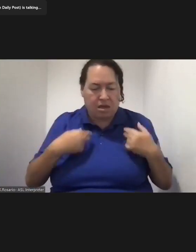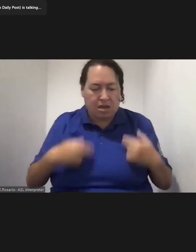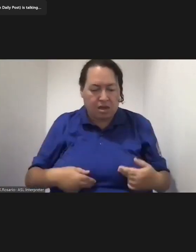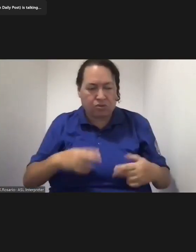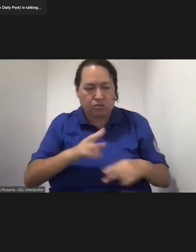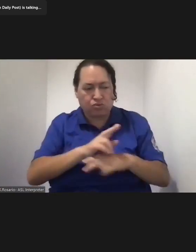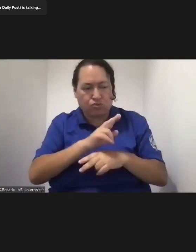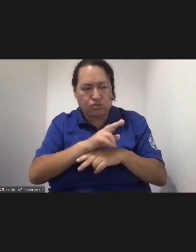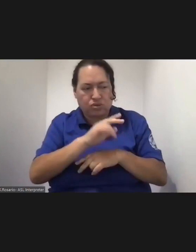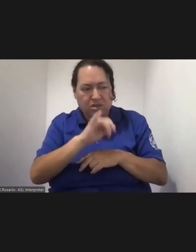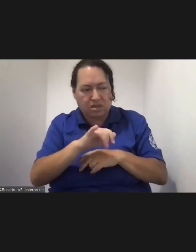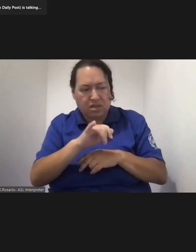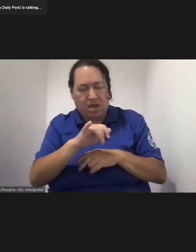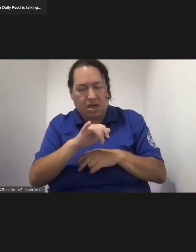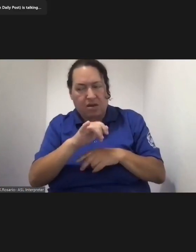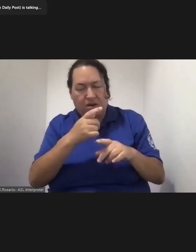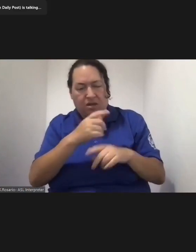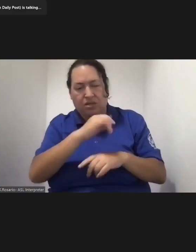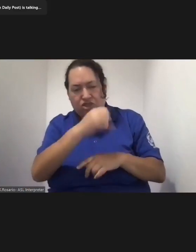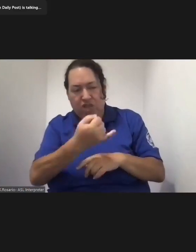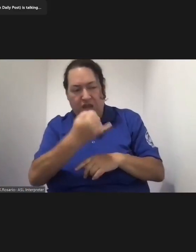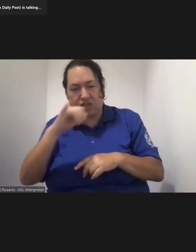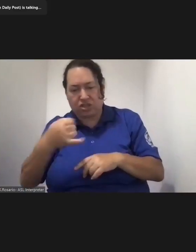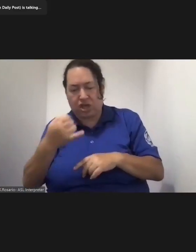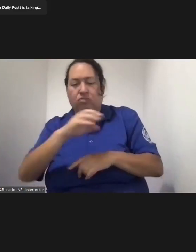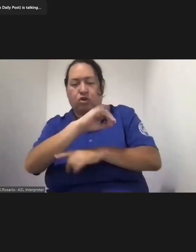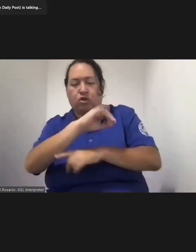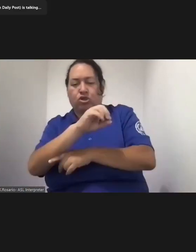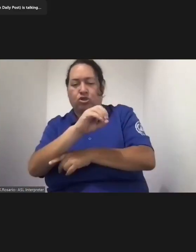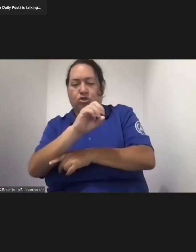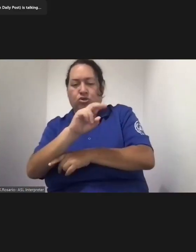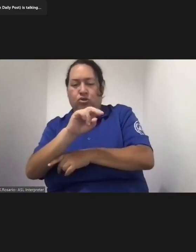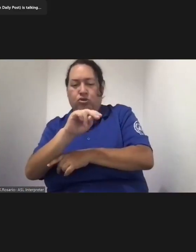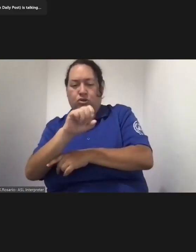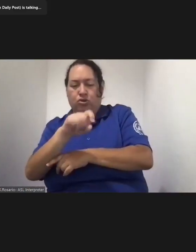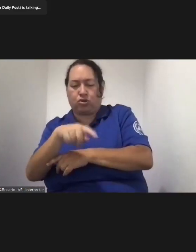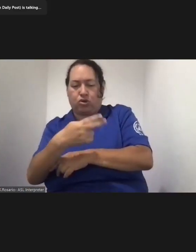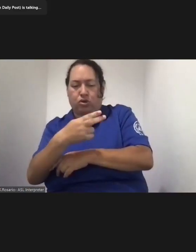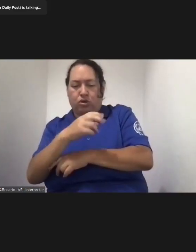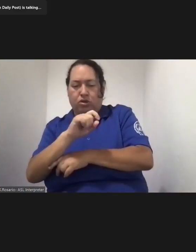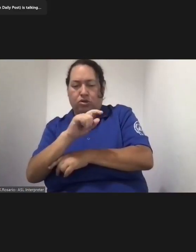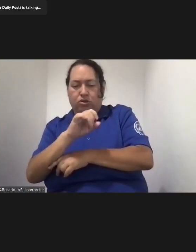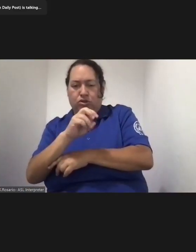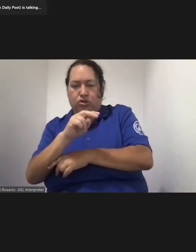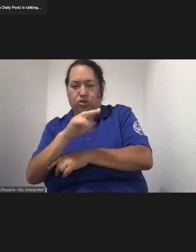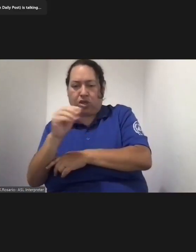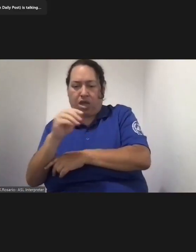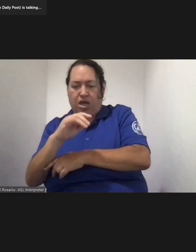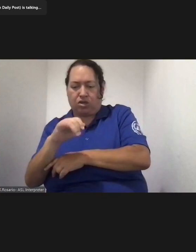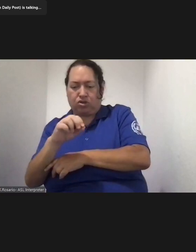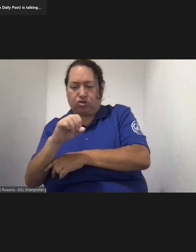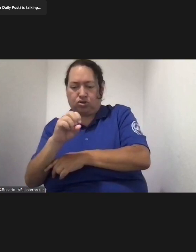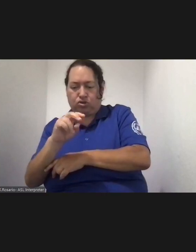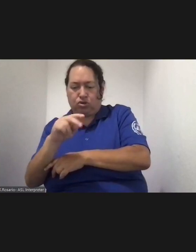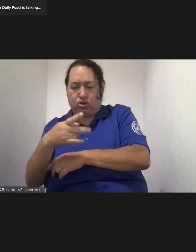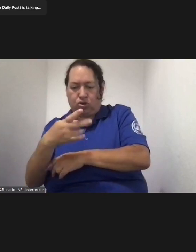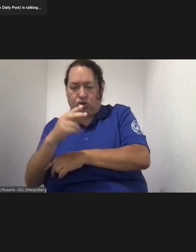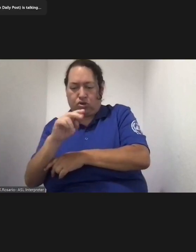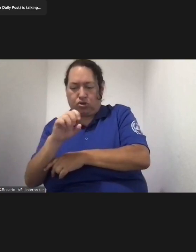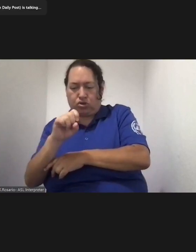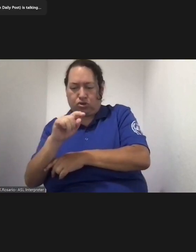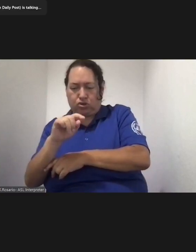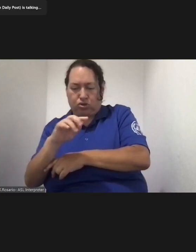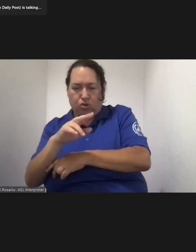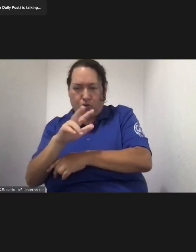vaccines? Because right after it was paused, there were only 306 doses